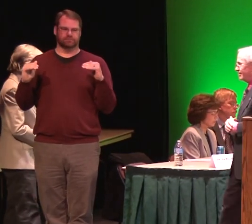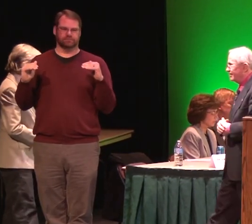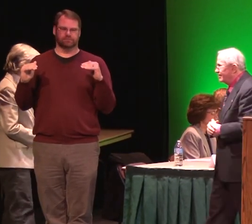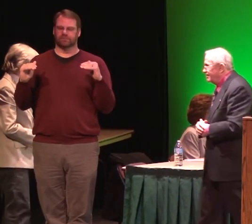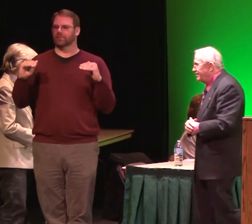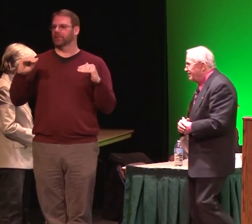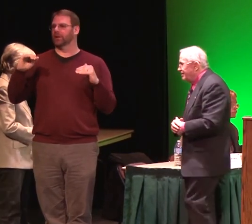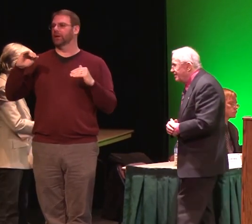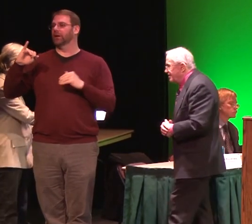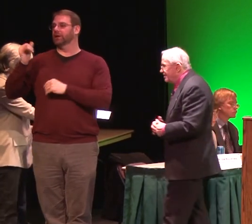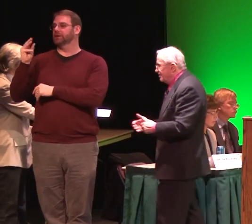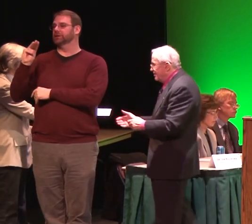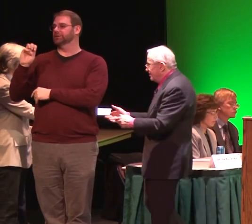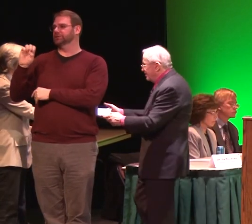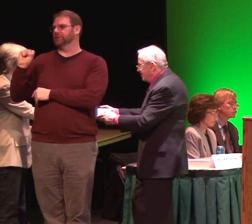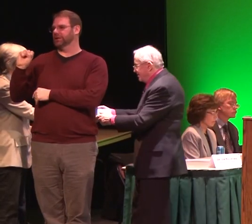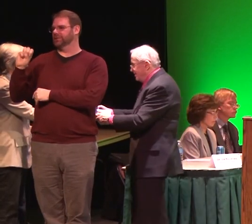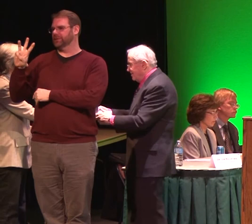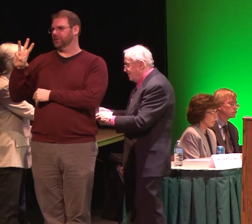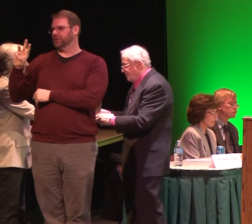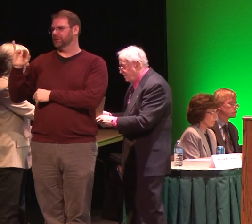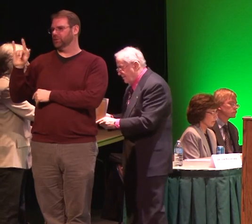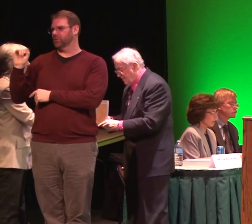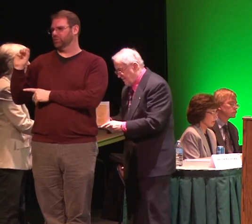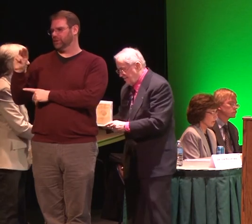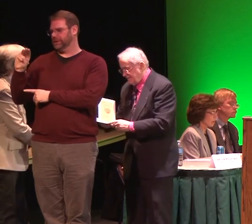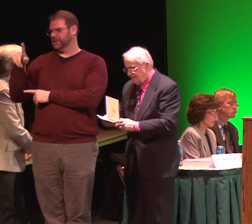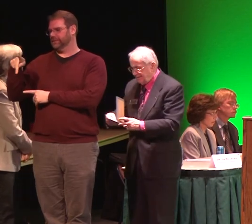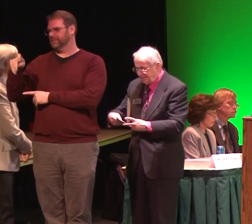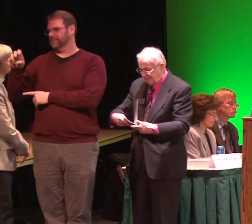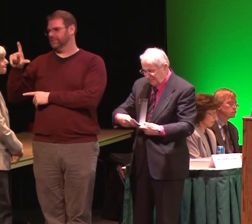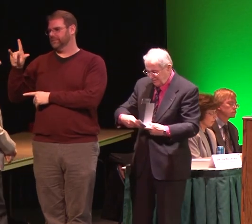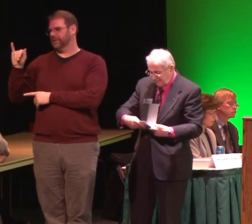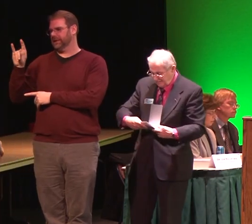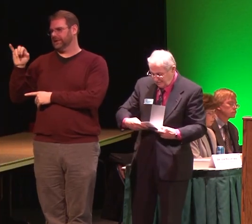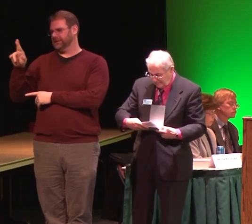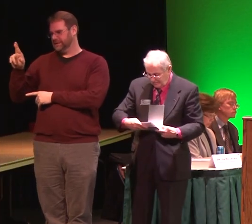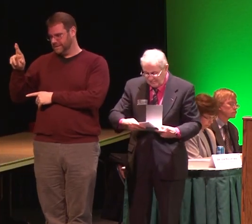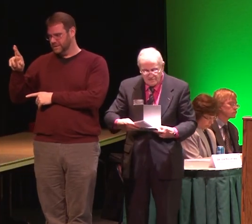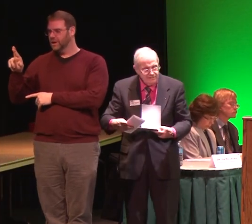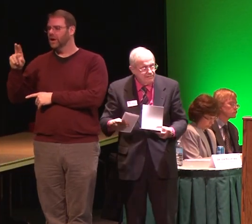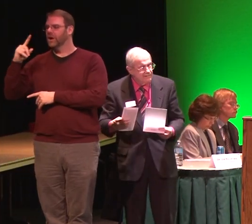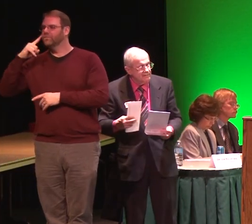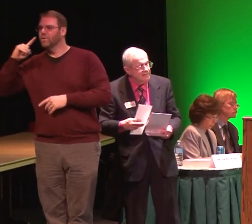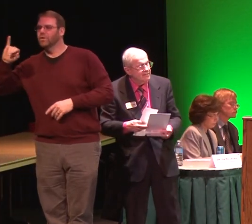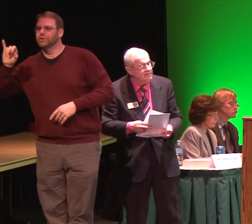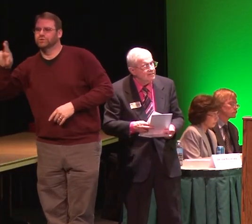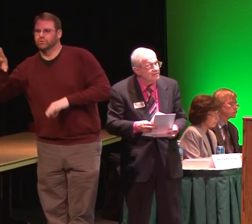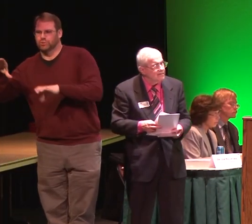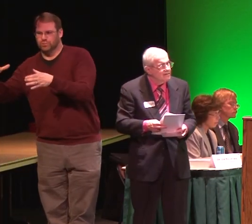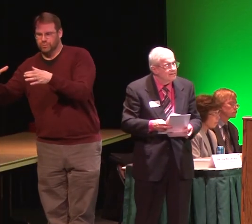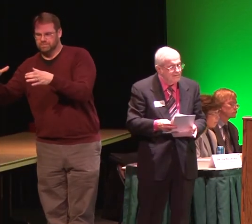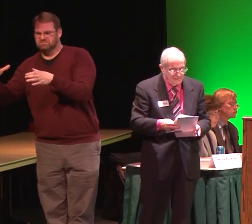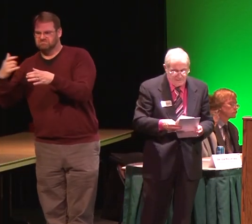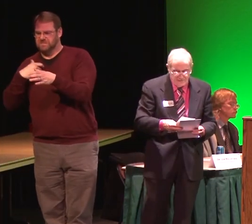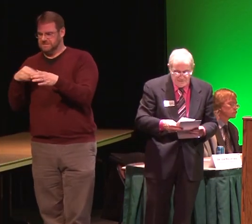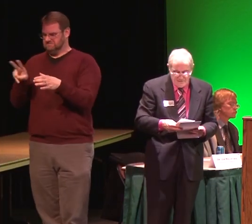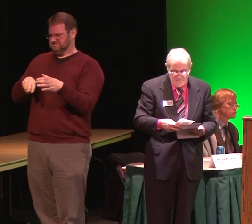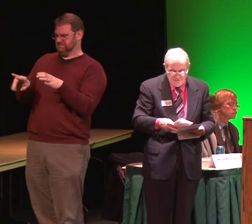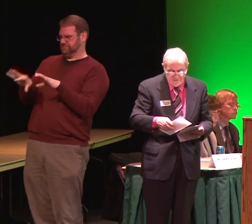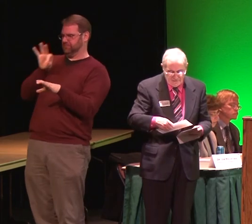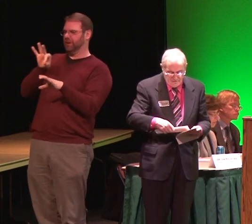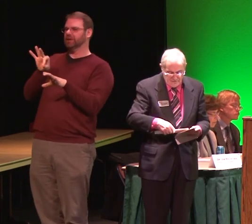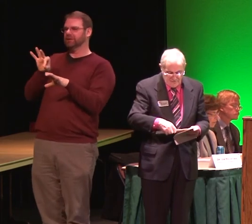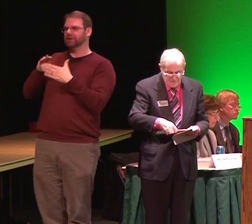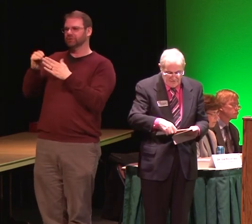James William Pelletier Award for the junior division goes to a student at St. James